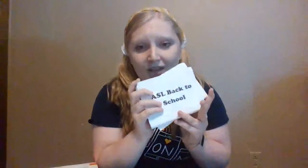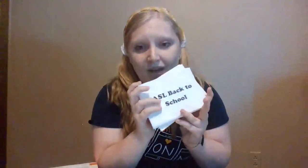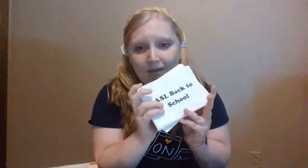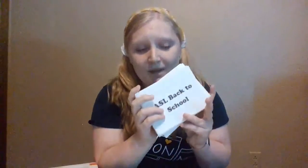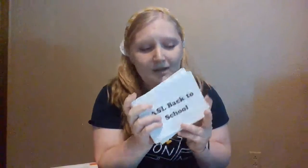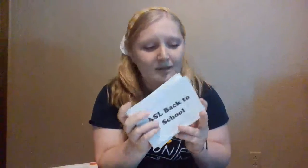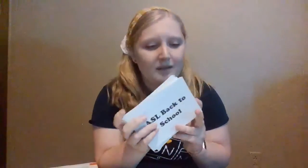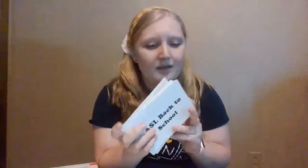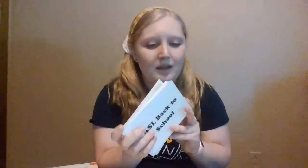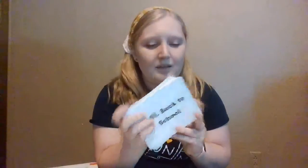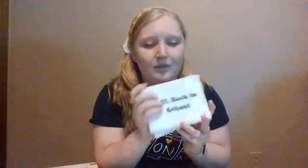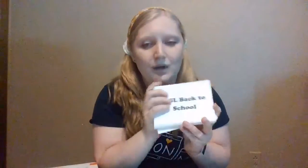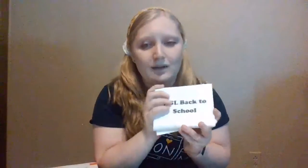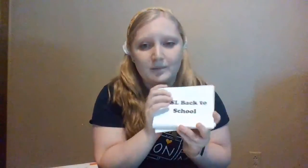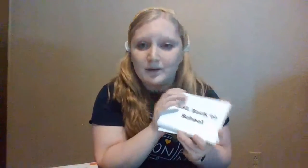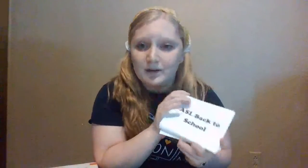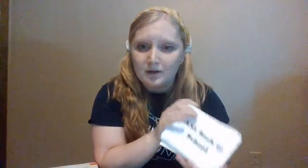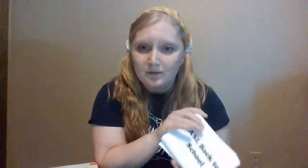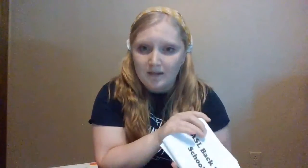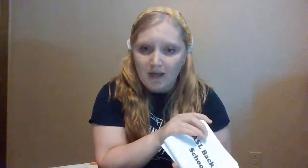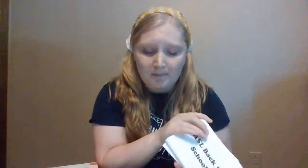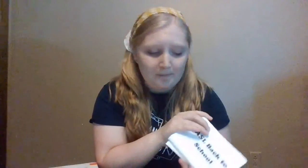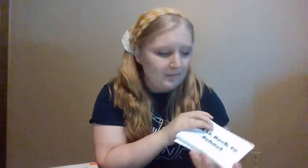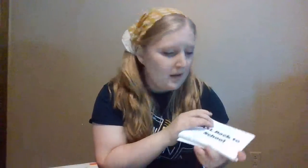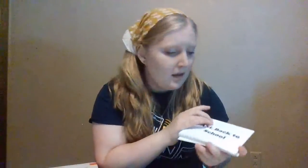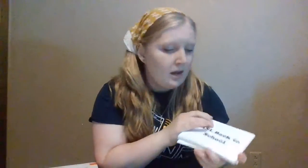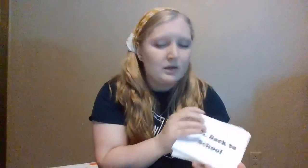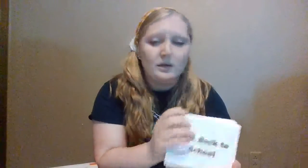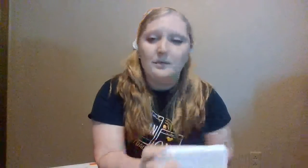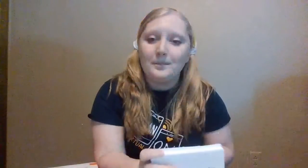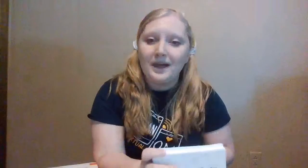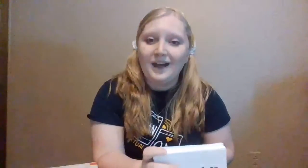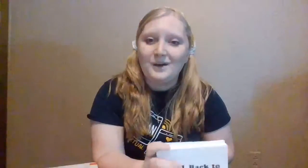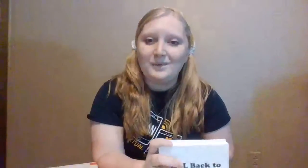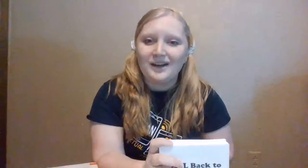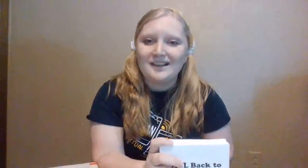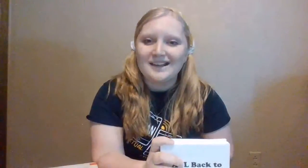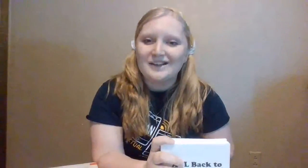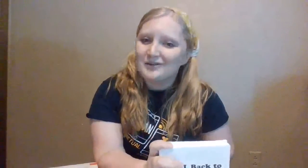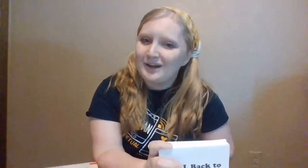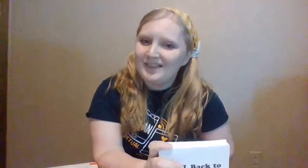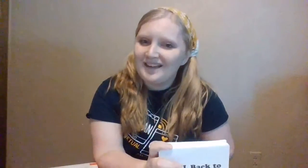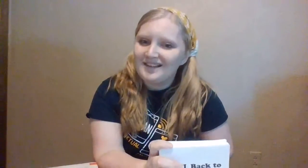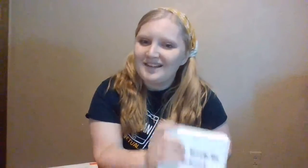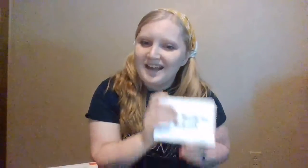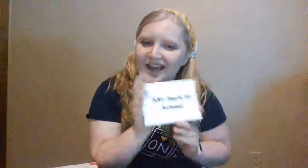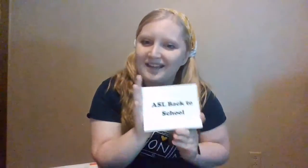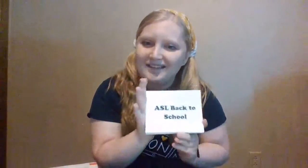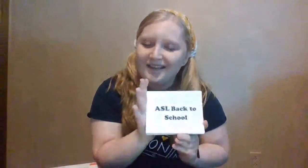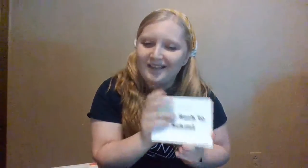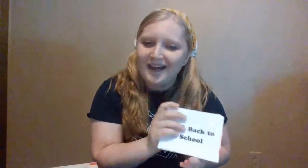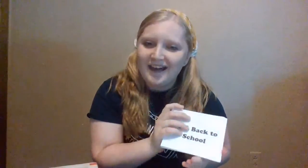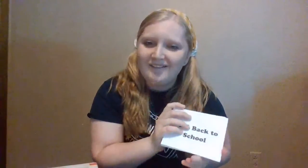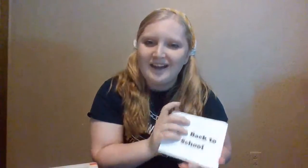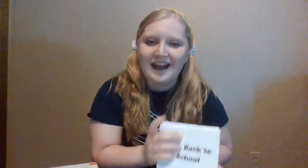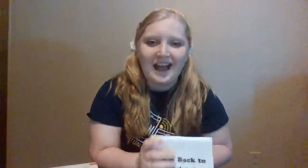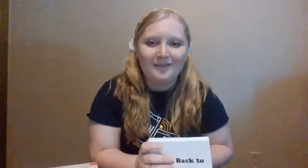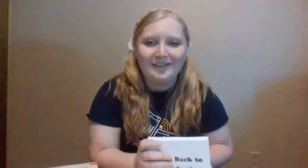in the comments if you guys want to use them. But I hope you guys enjoyed this ASL Live, and I